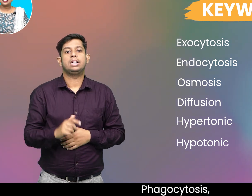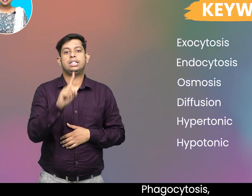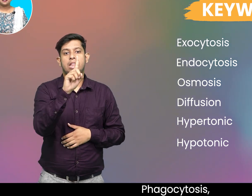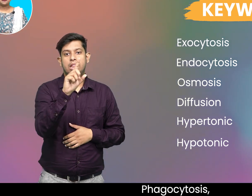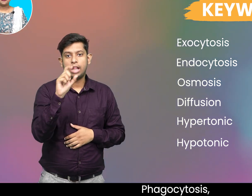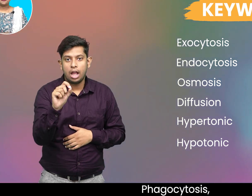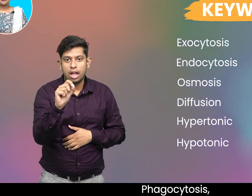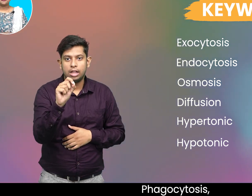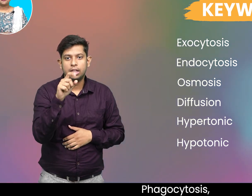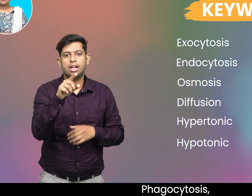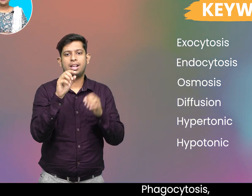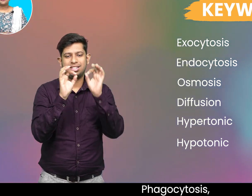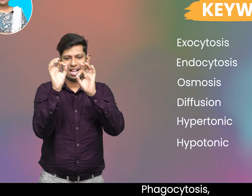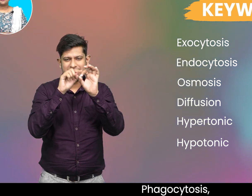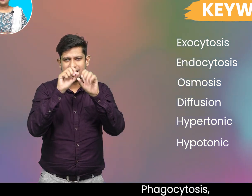phagocytosis,